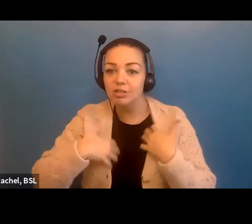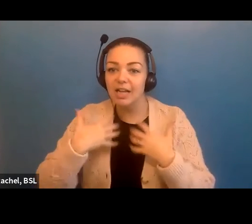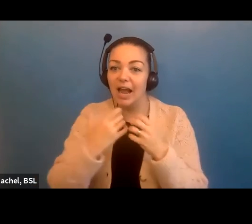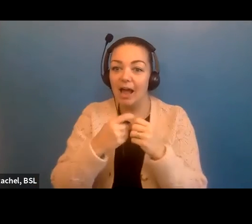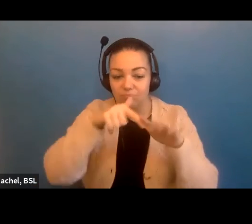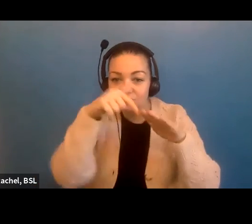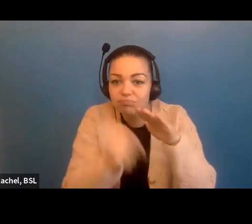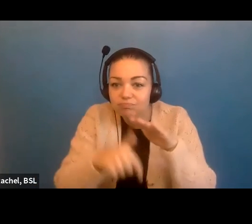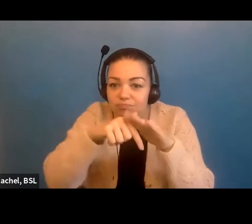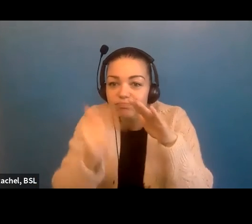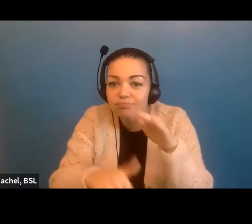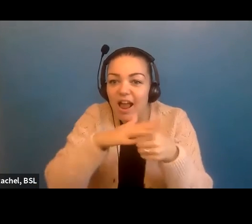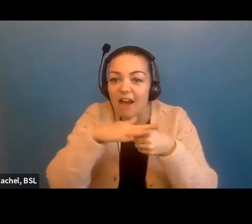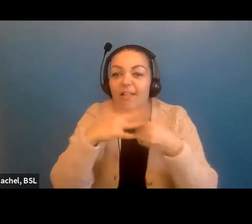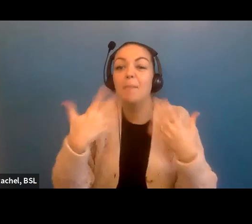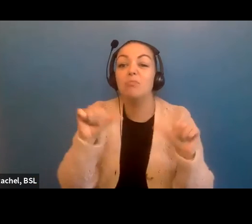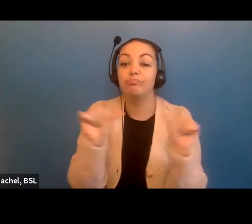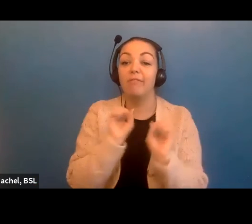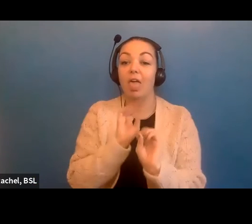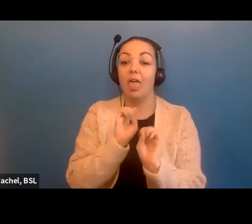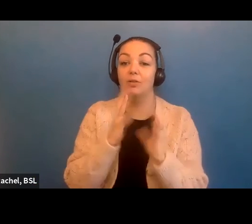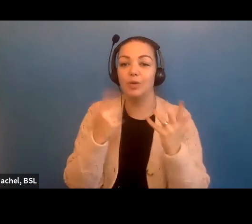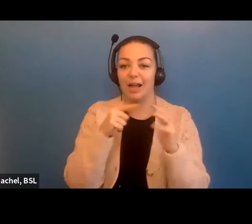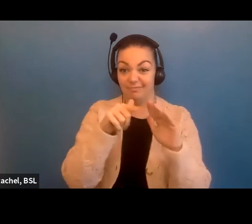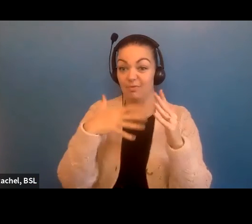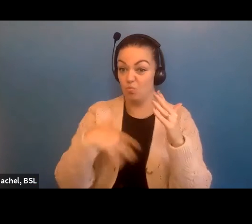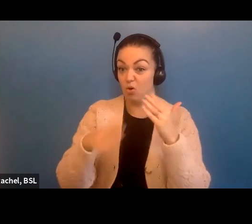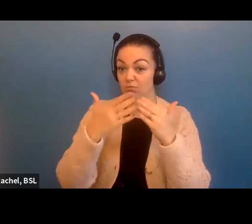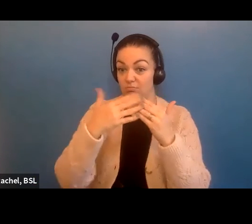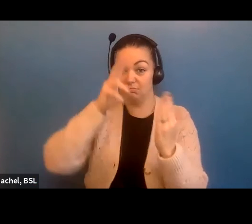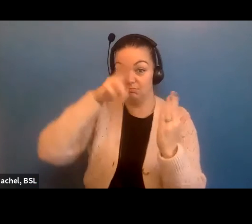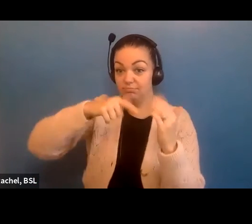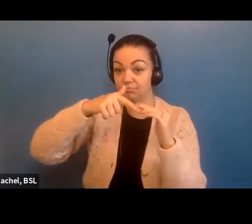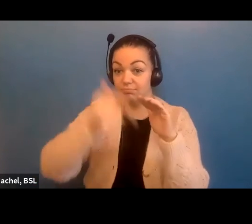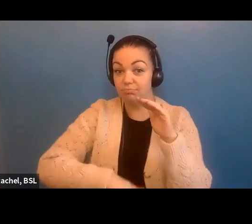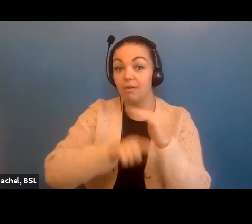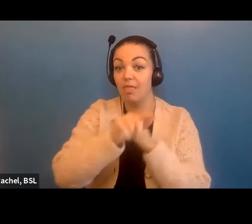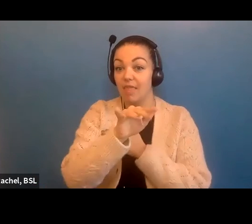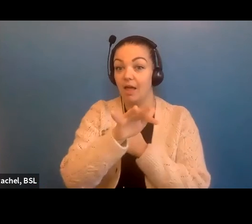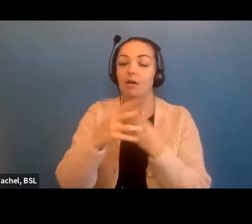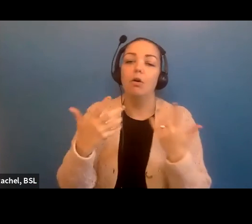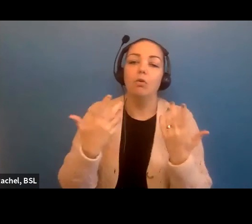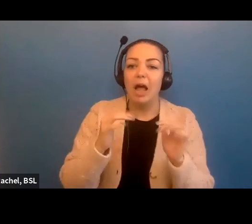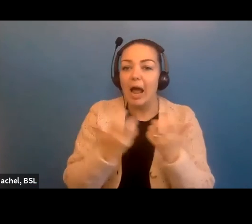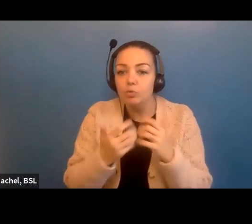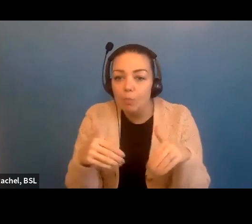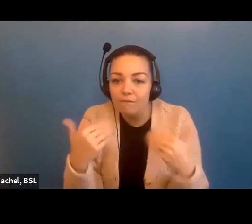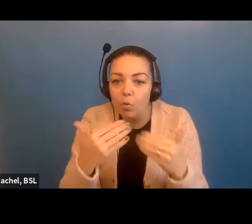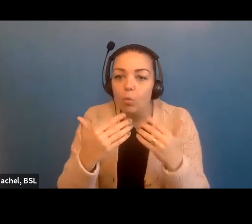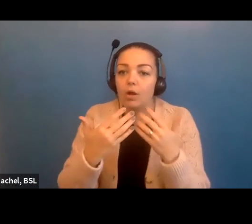have been discussed today, and some real highlights around priorities moving forward and implementation. Our next